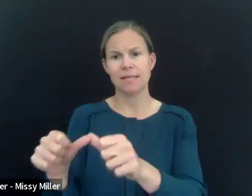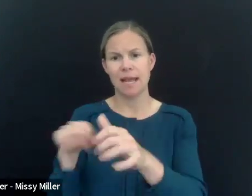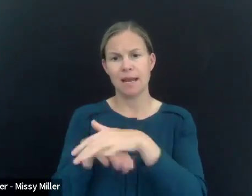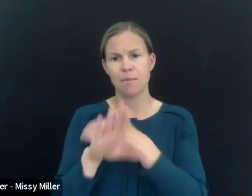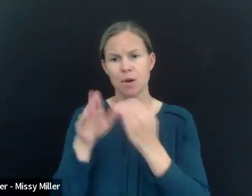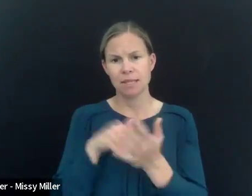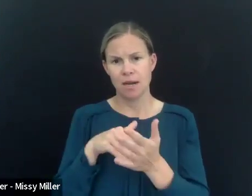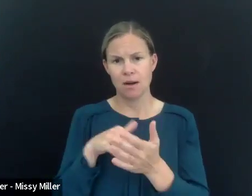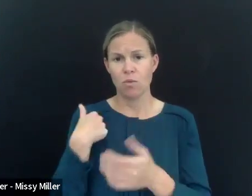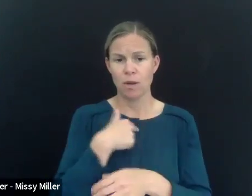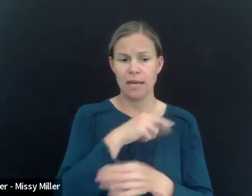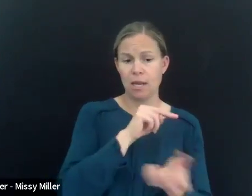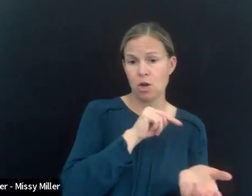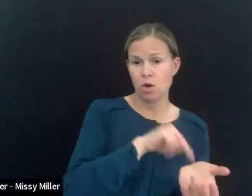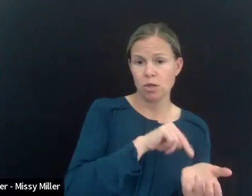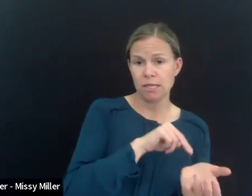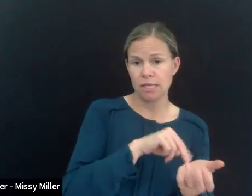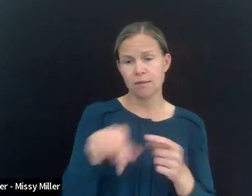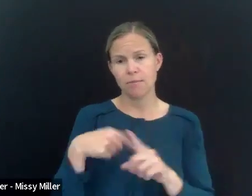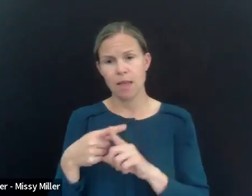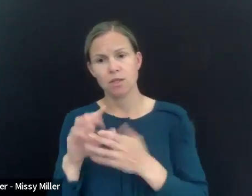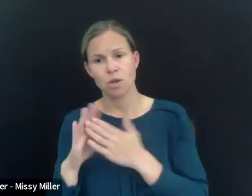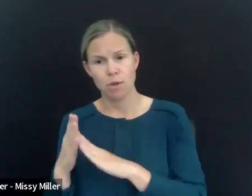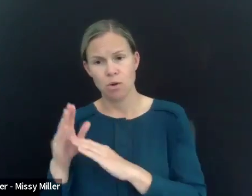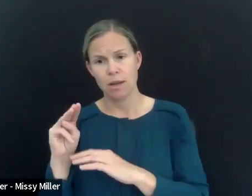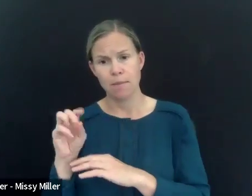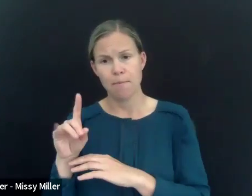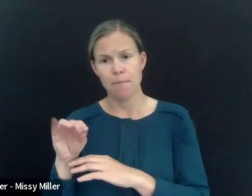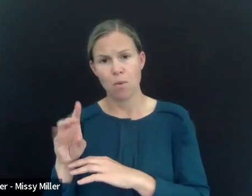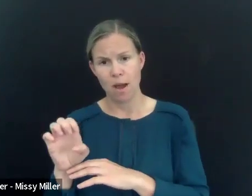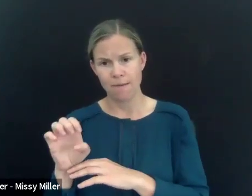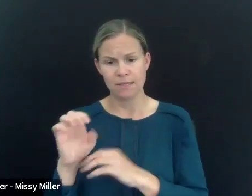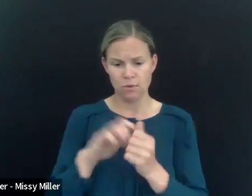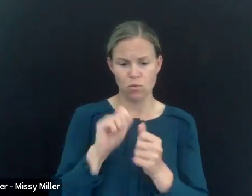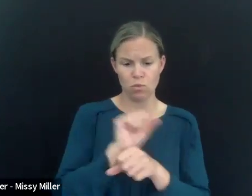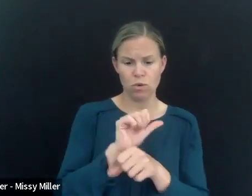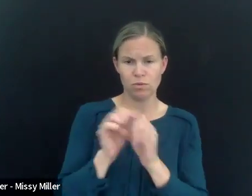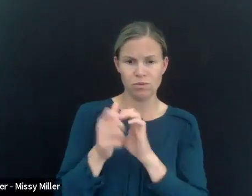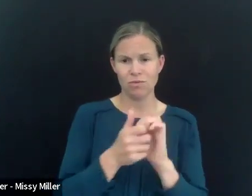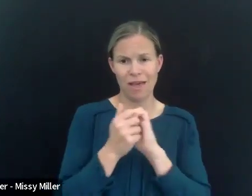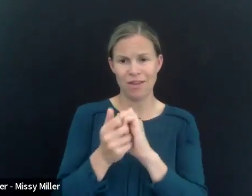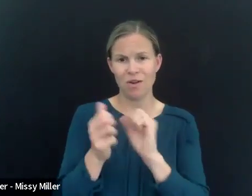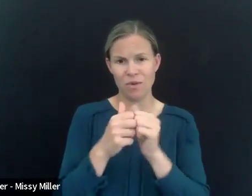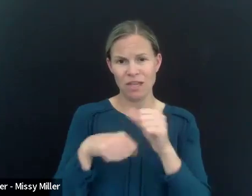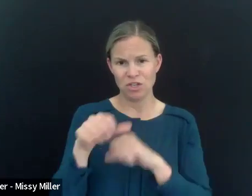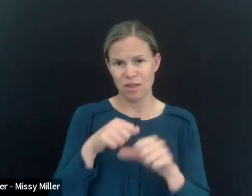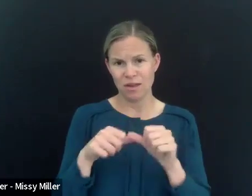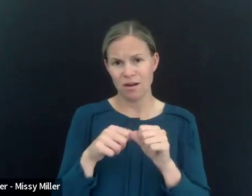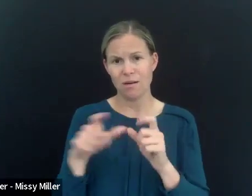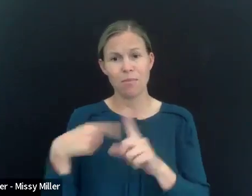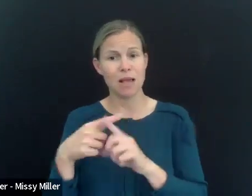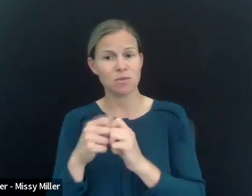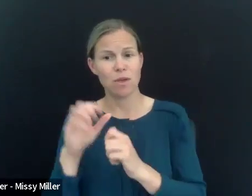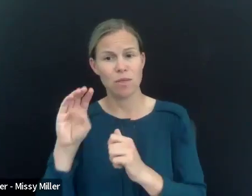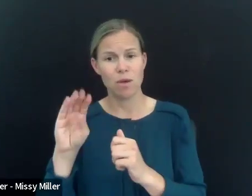nurse midwives, and we need community midwives, and they need to be able to work collaboratively also with OB-GYNs. And I think there's